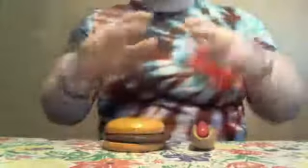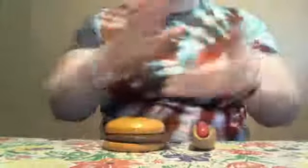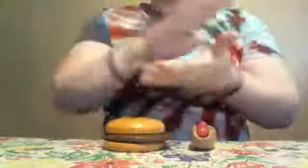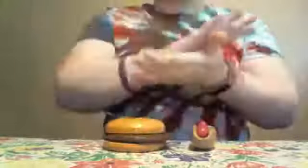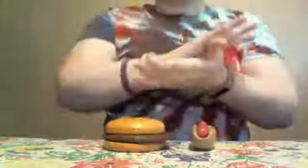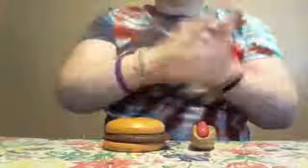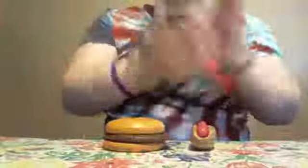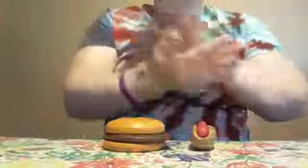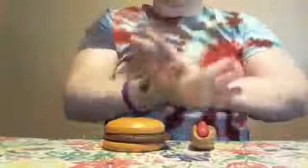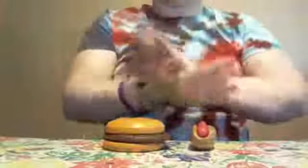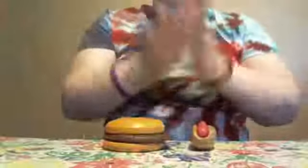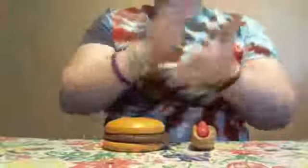a hamburger,